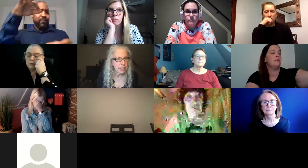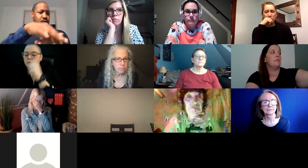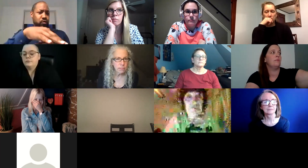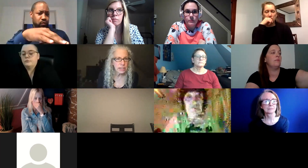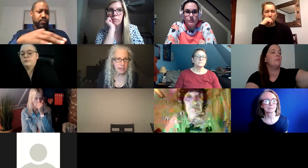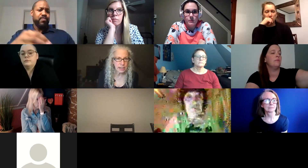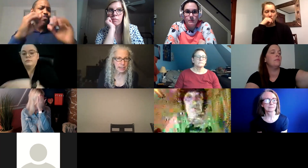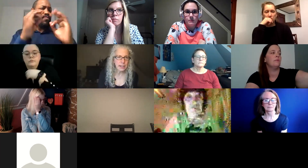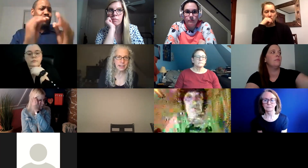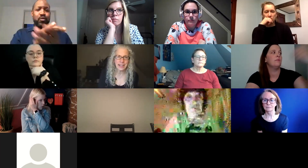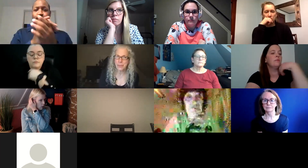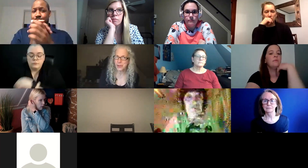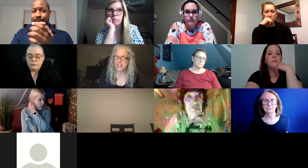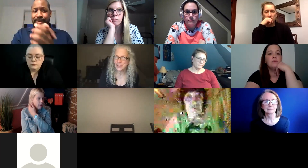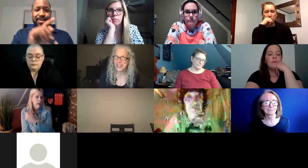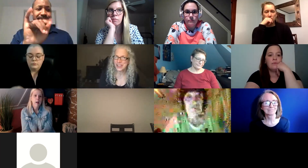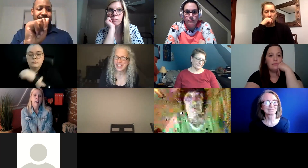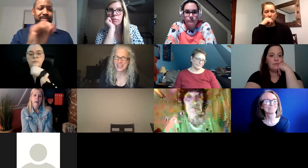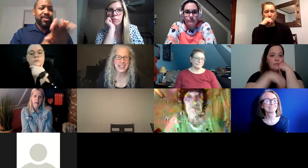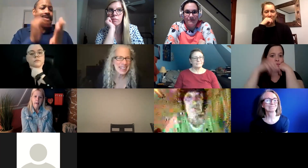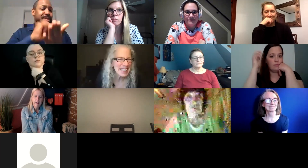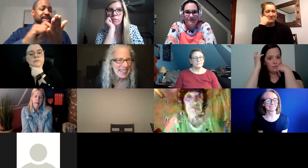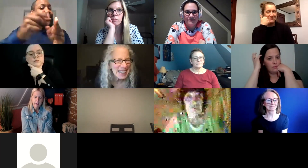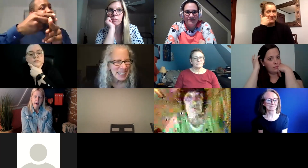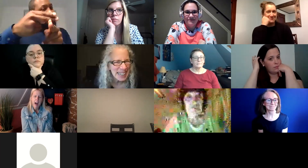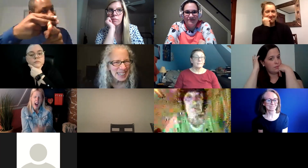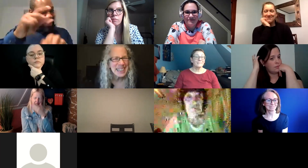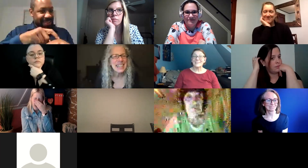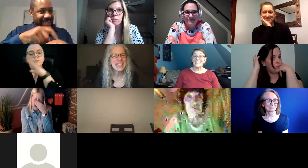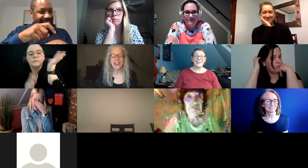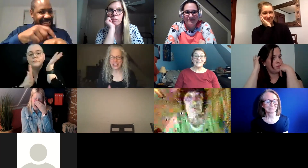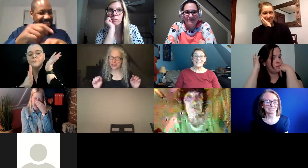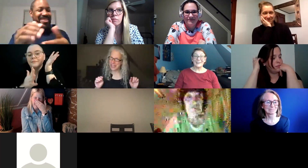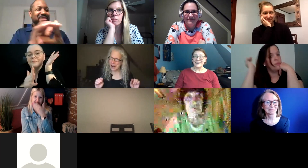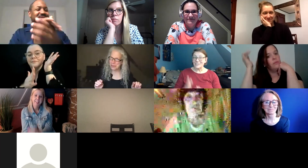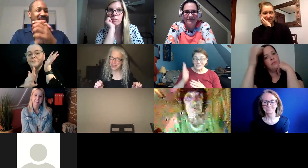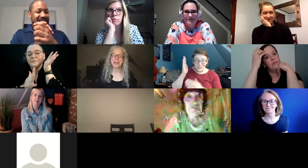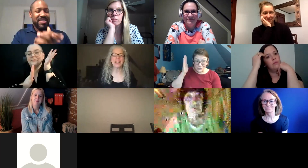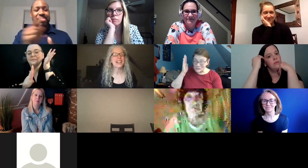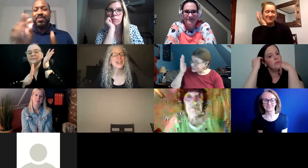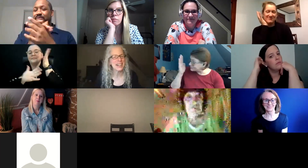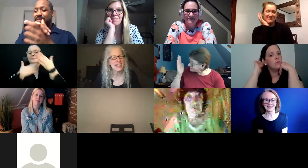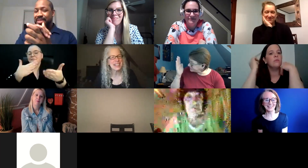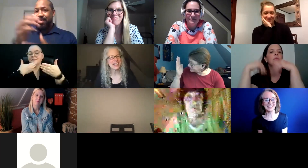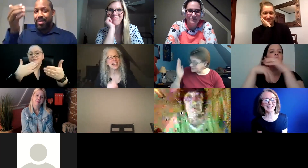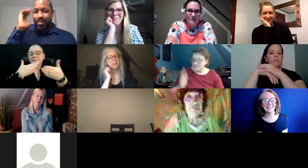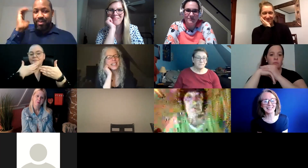in Tina as a temporary secretary. Congratulations, Tina. I know it's temporary, but congratulations on the